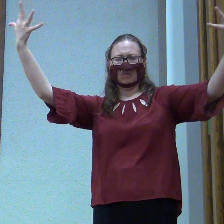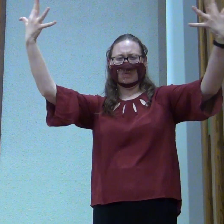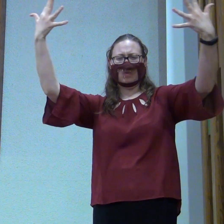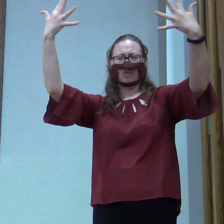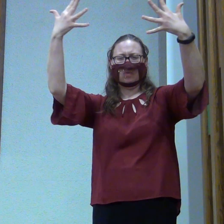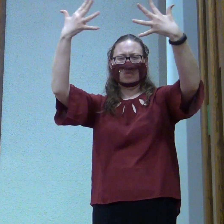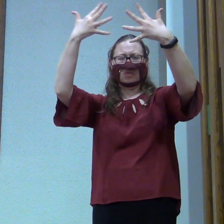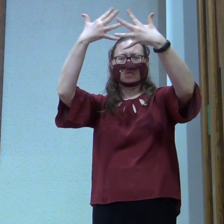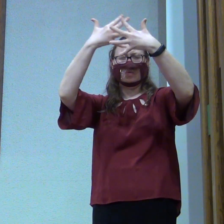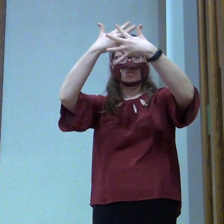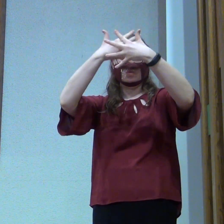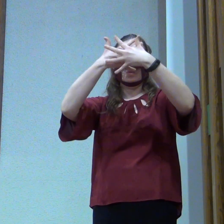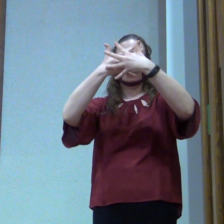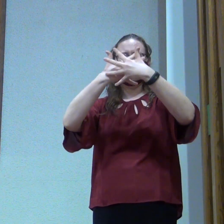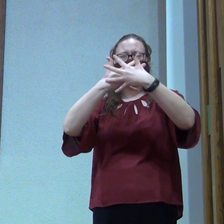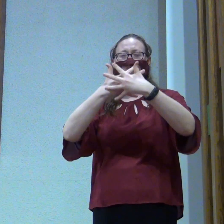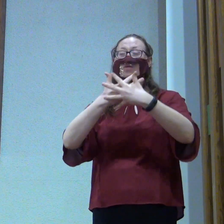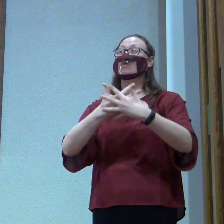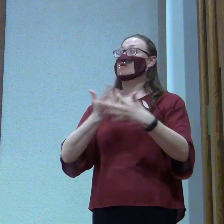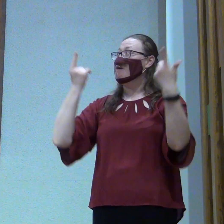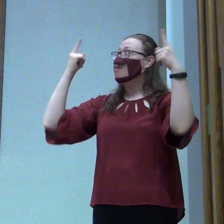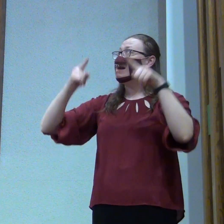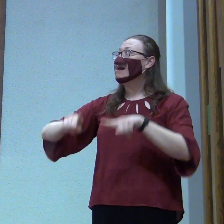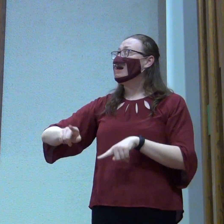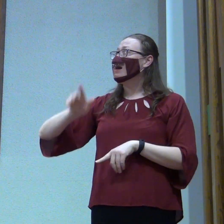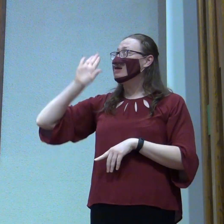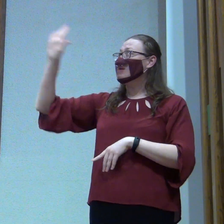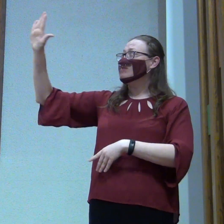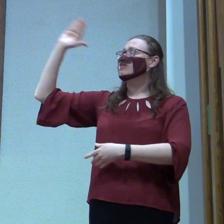It was a day when your son,